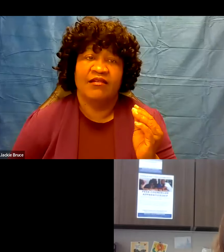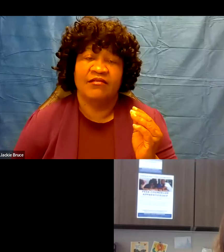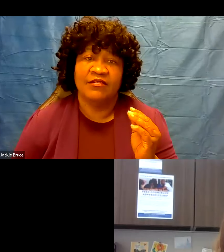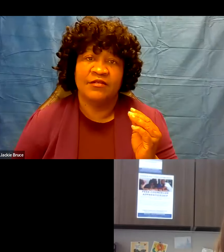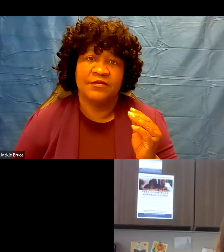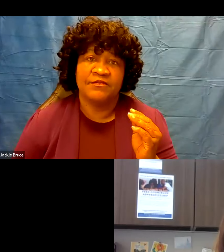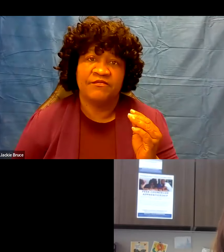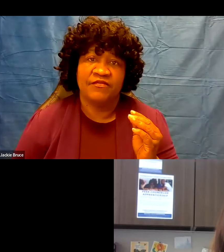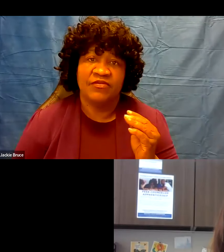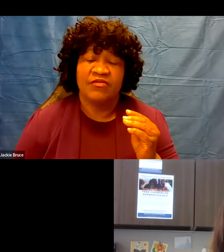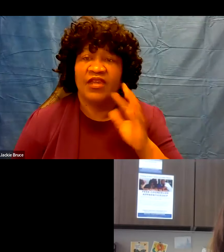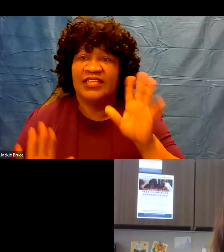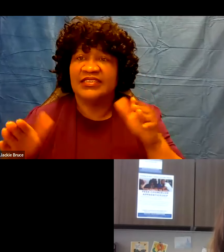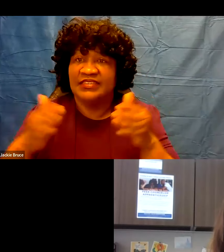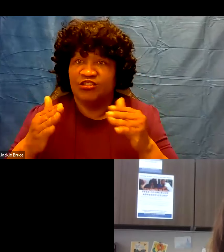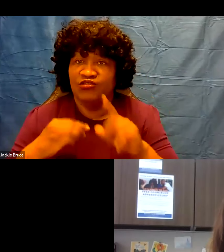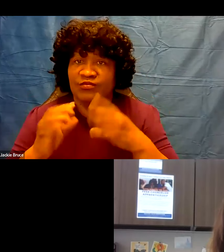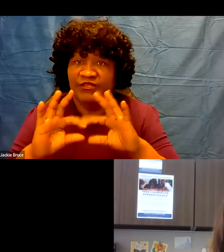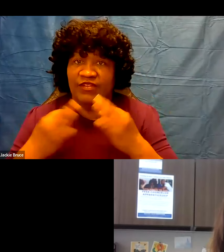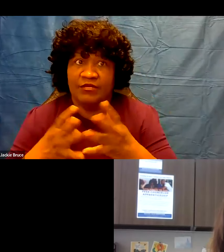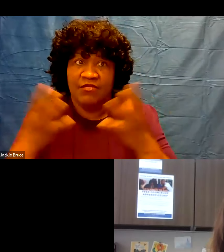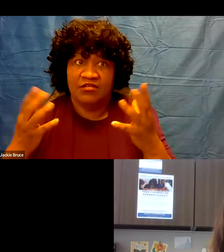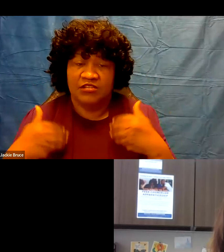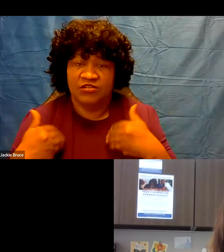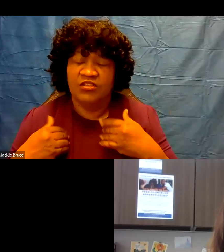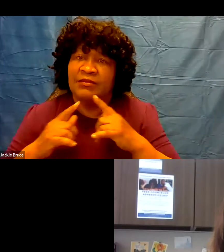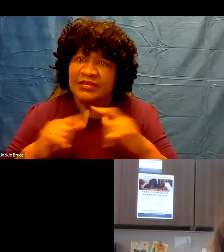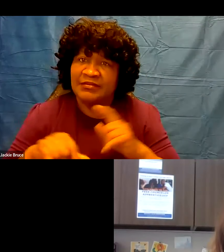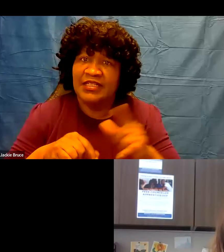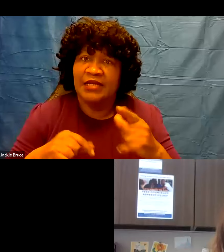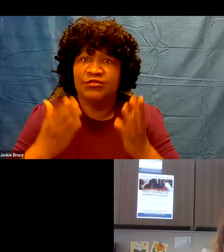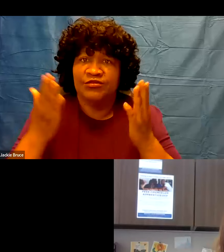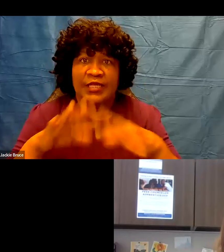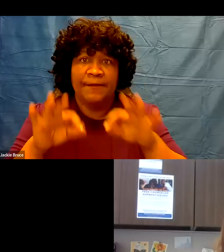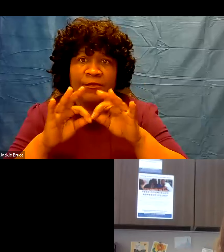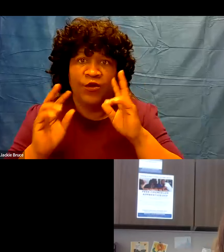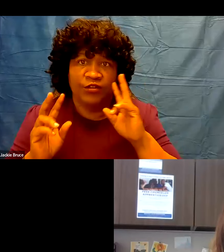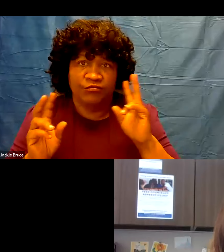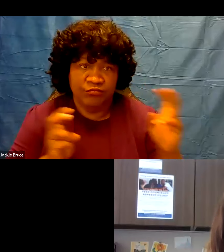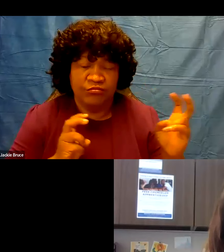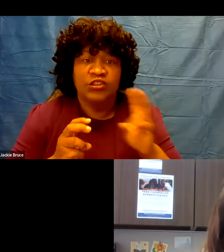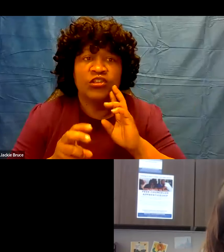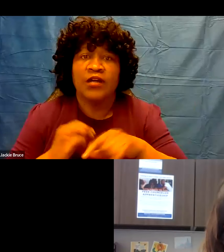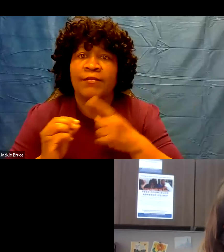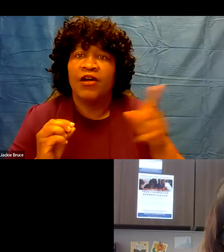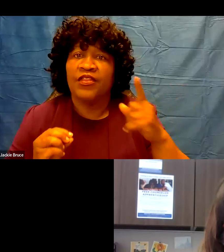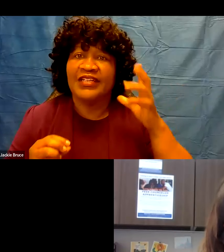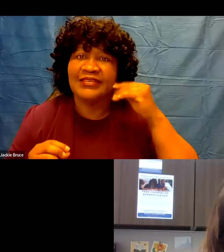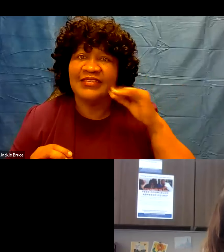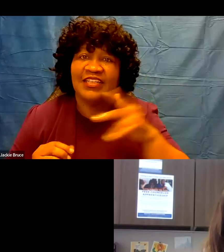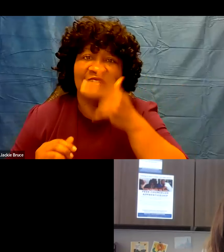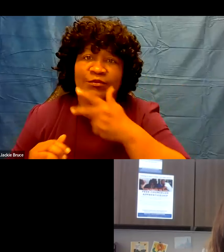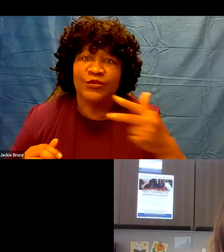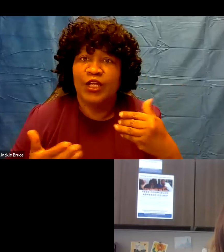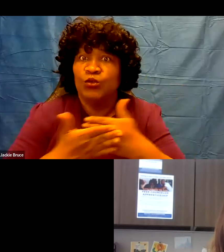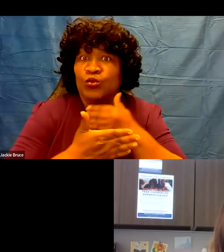being and centering around families as much as youth, but you raised a really important point in particular about the experience of immigrant and